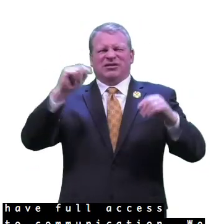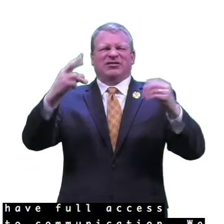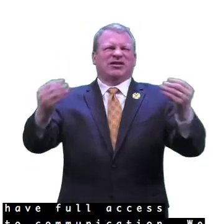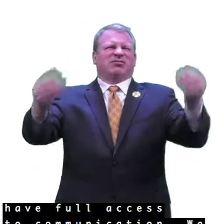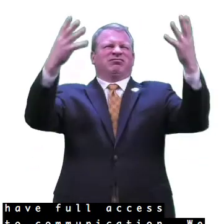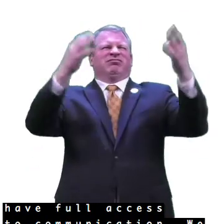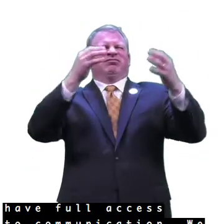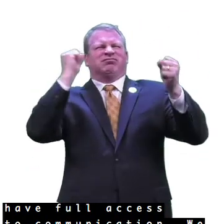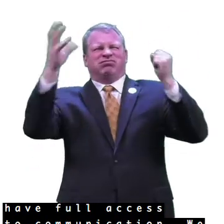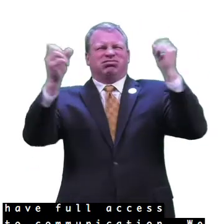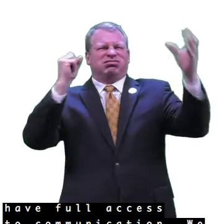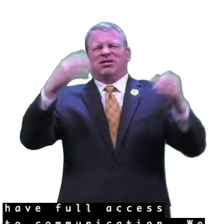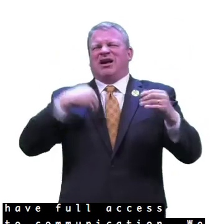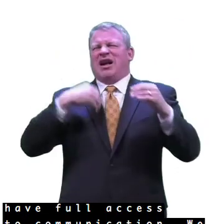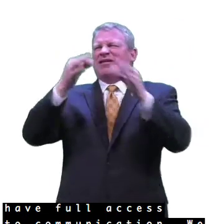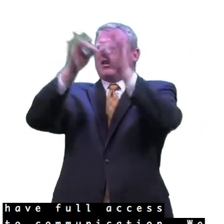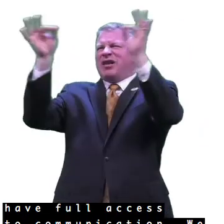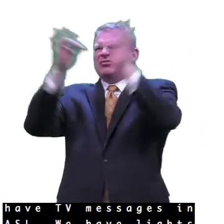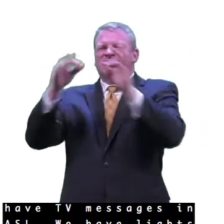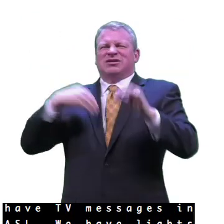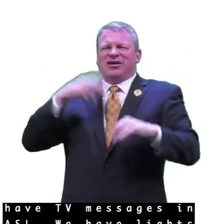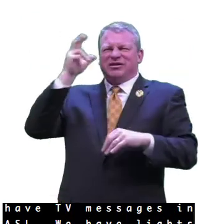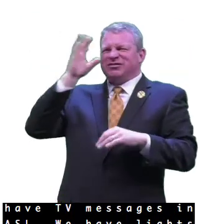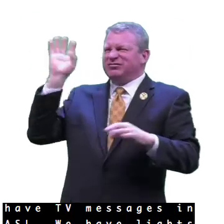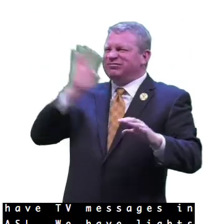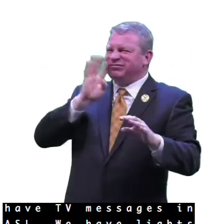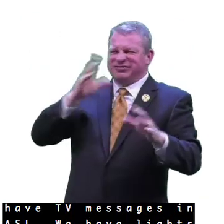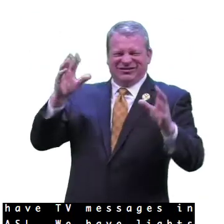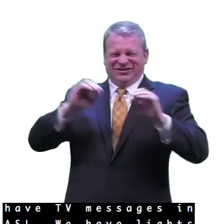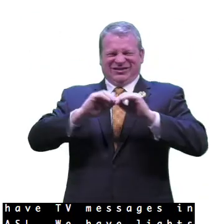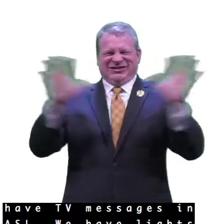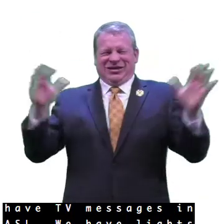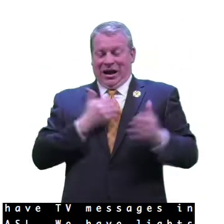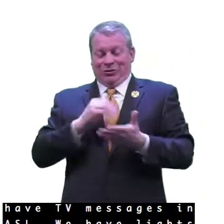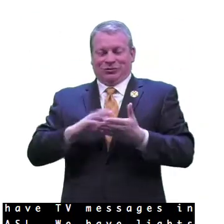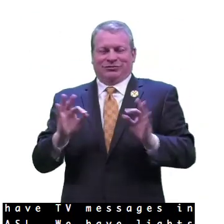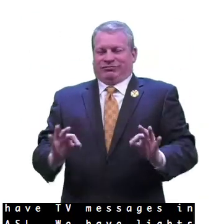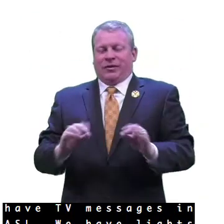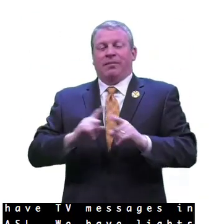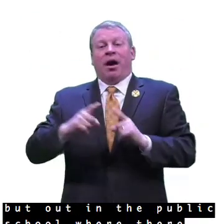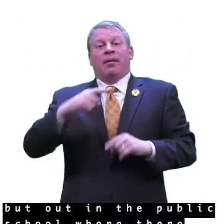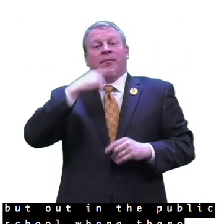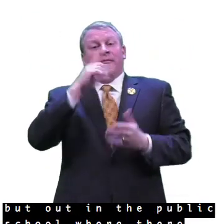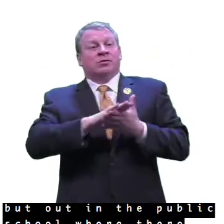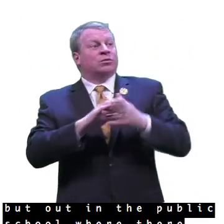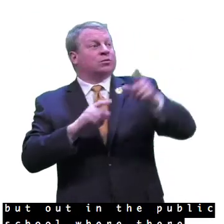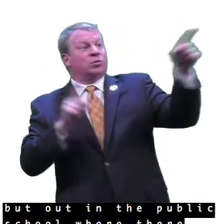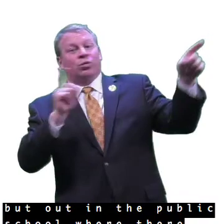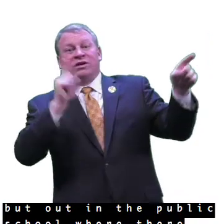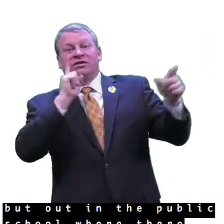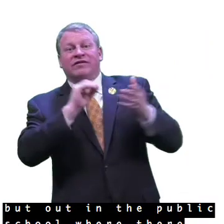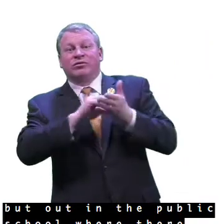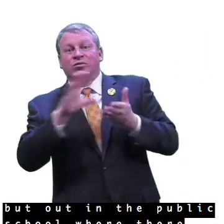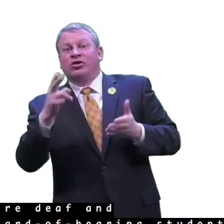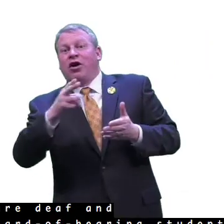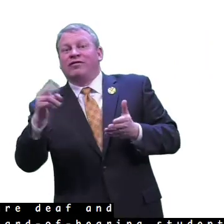have full access to communication. We have TV messages in ASL, we have lights, but out in the public school where there are deaf and